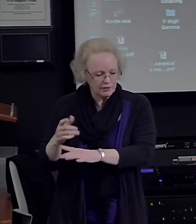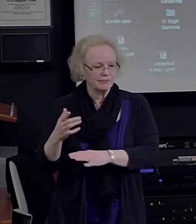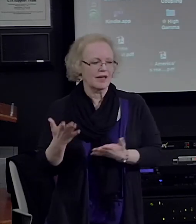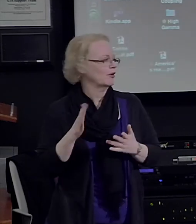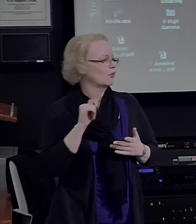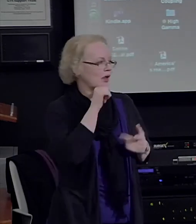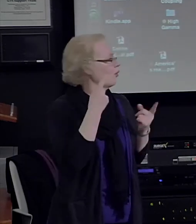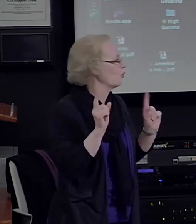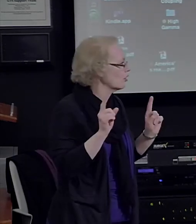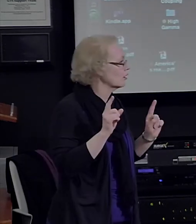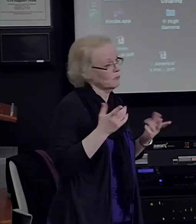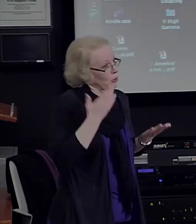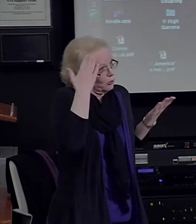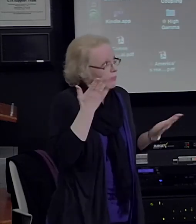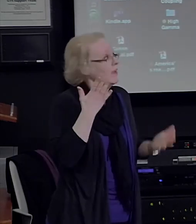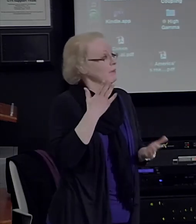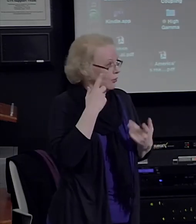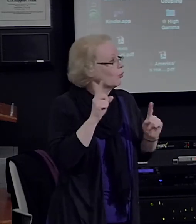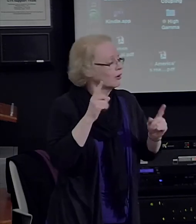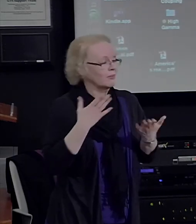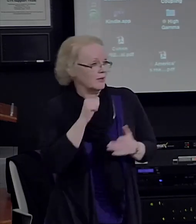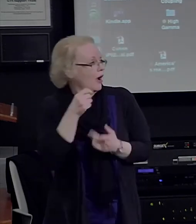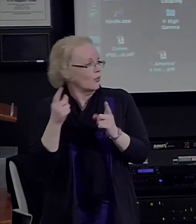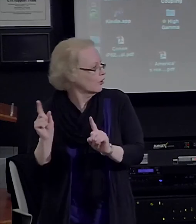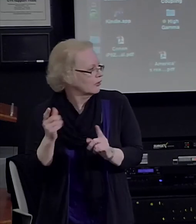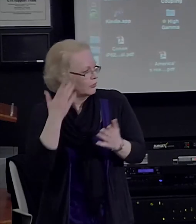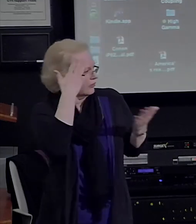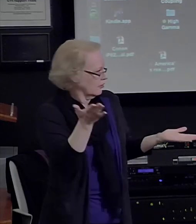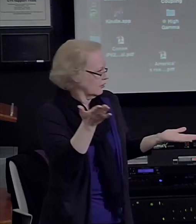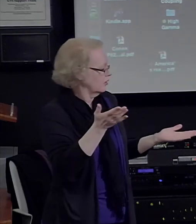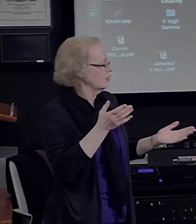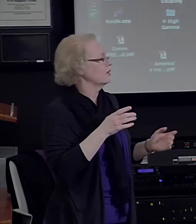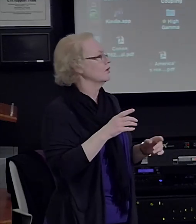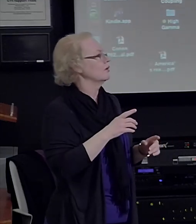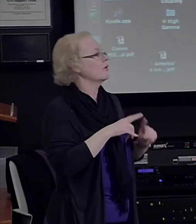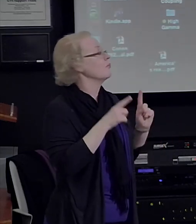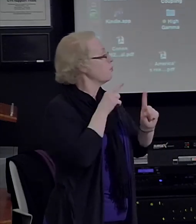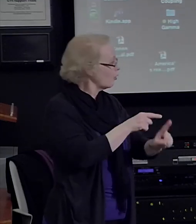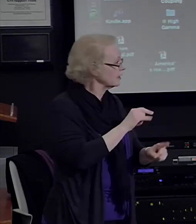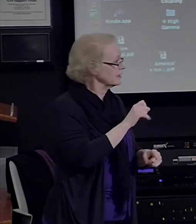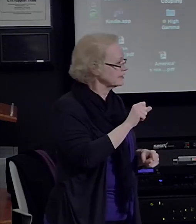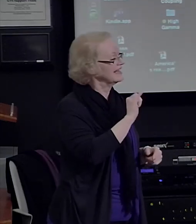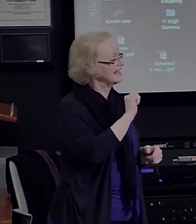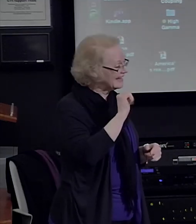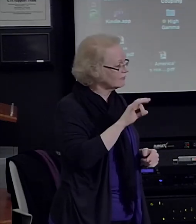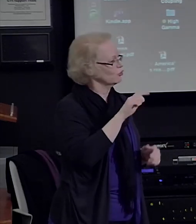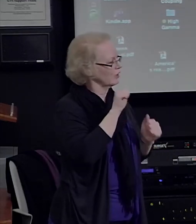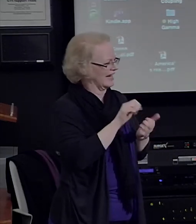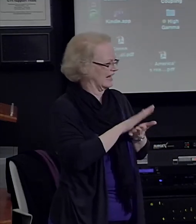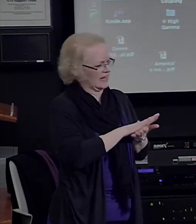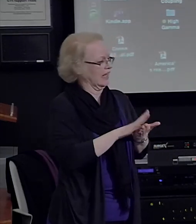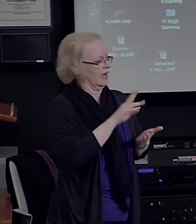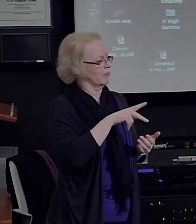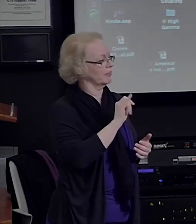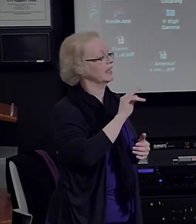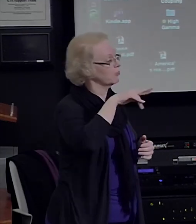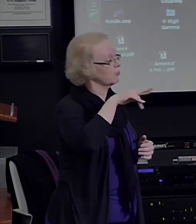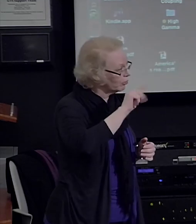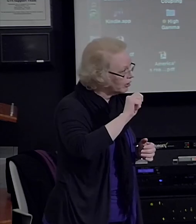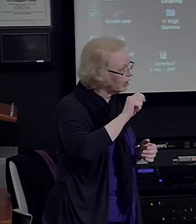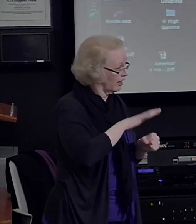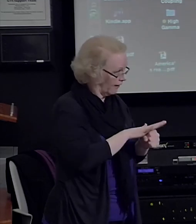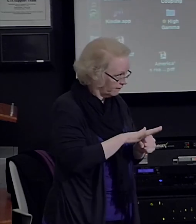maybe maybe it will i mean i don't know but the point is that if you can clean the input enough and make